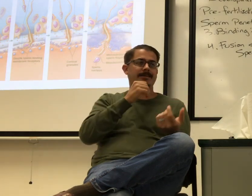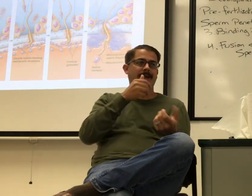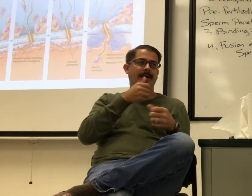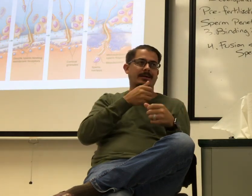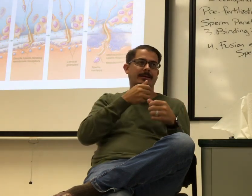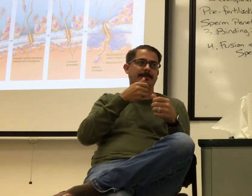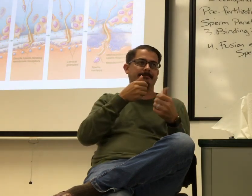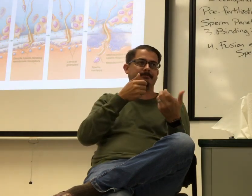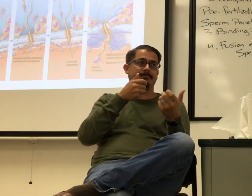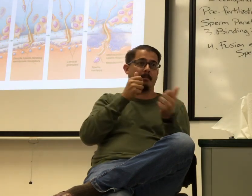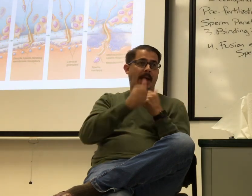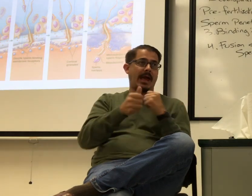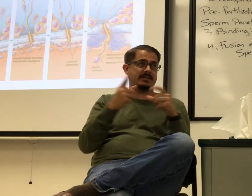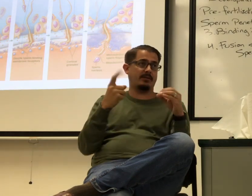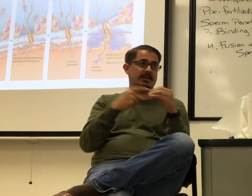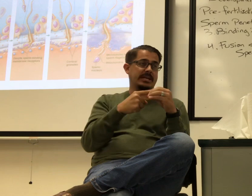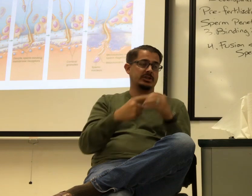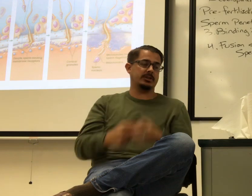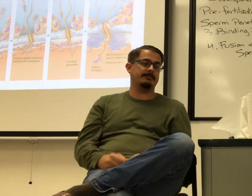past fertilization.